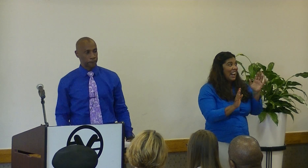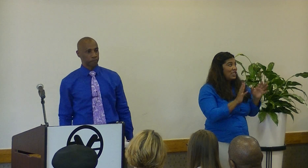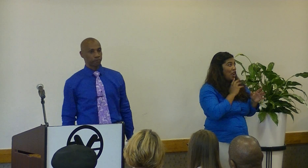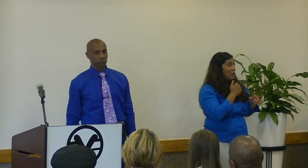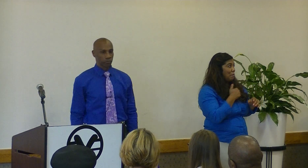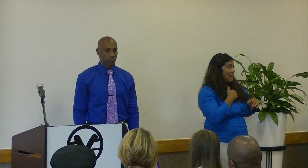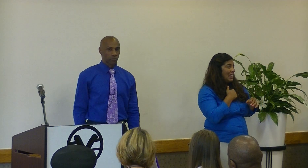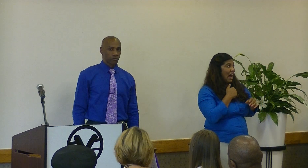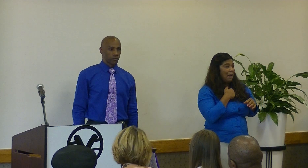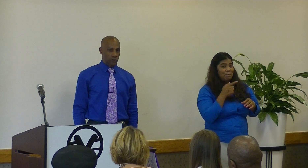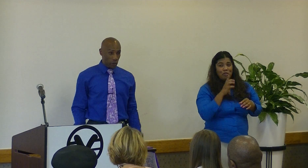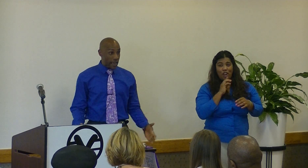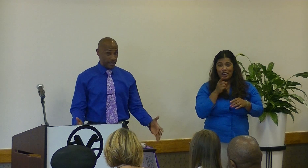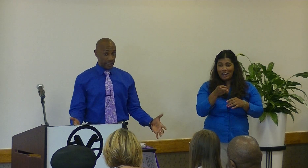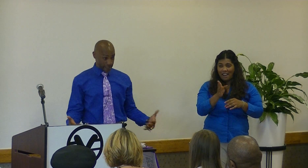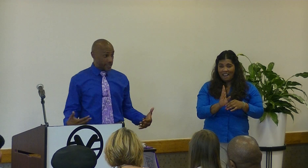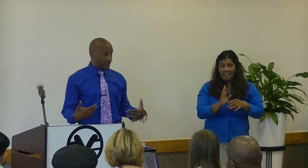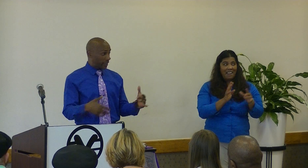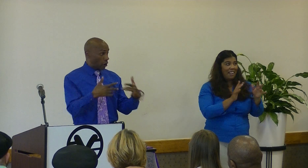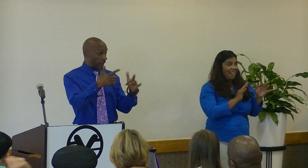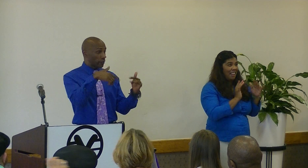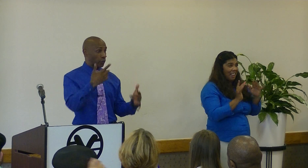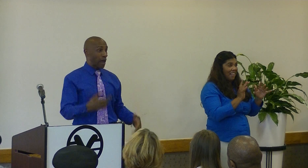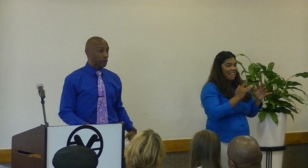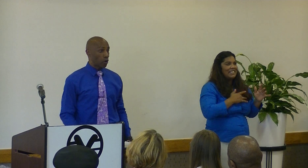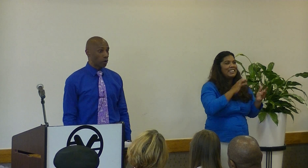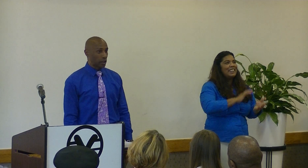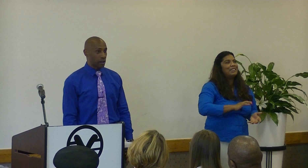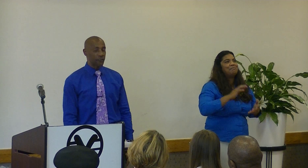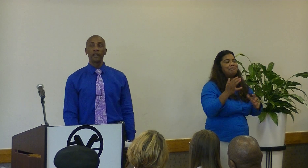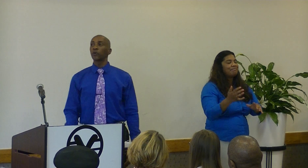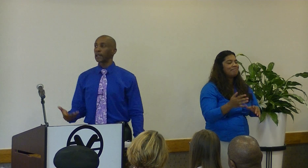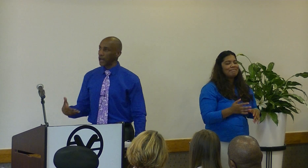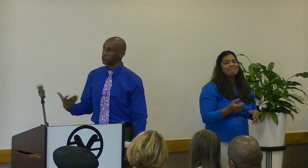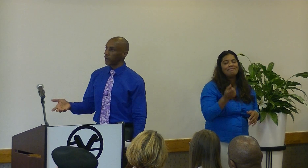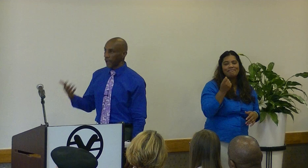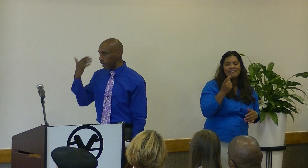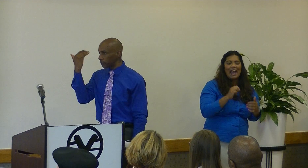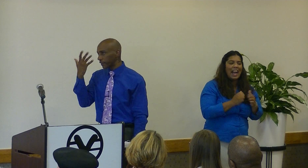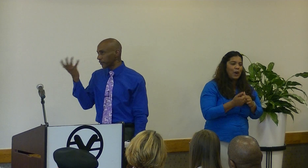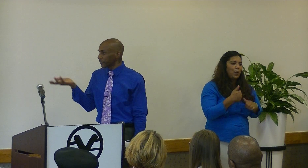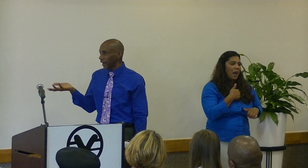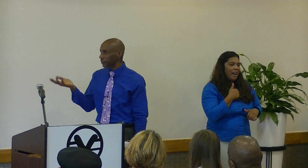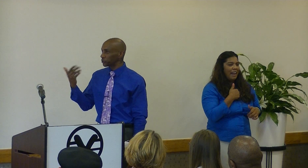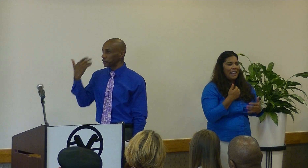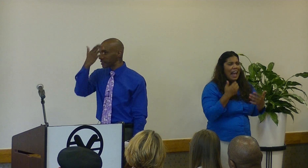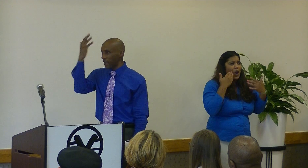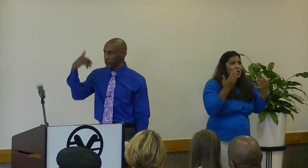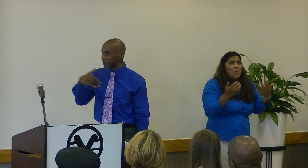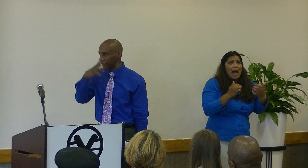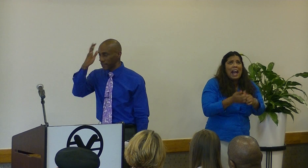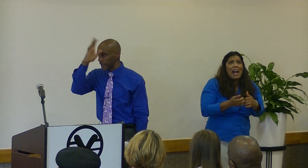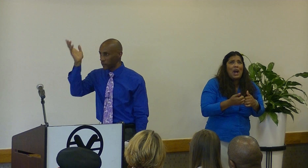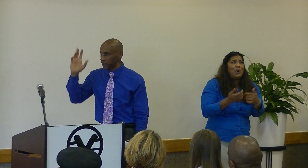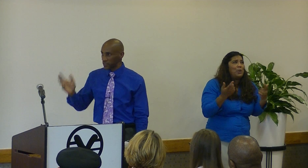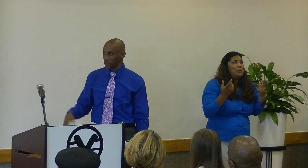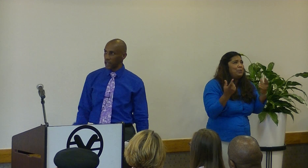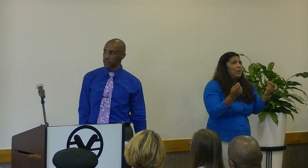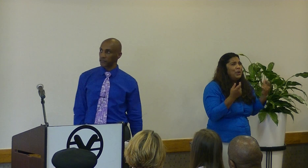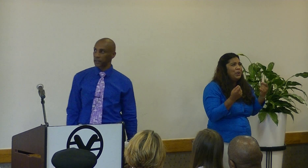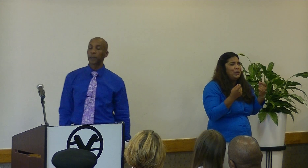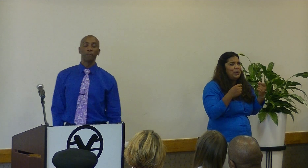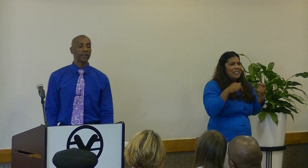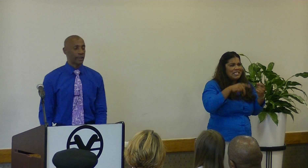confused. So yes, it's easy to go down the rabbit hole of, well, I don't know how to do this calculated thing with